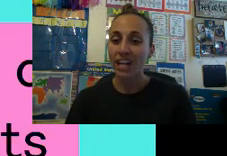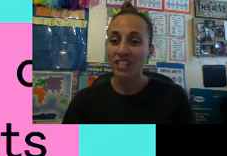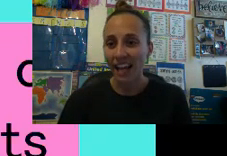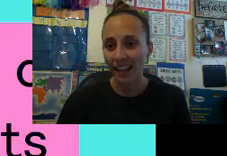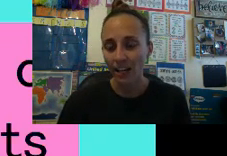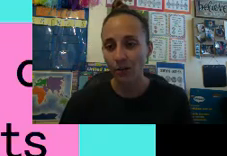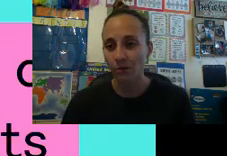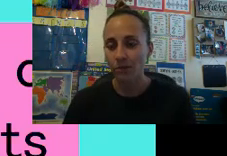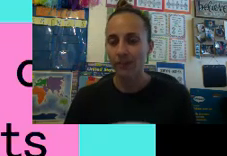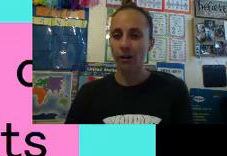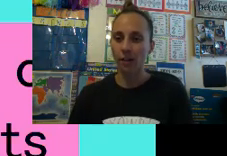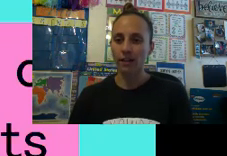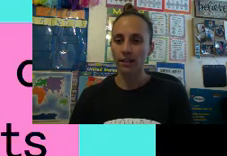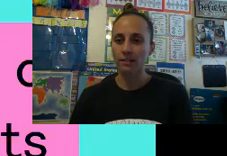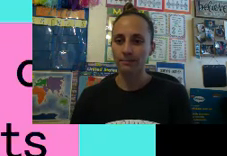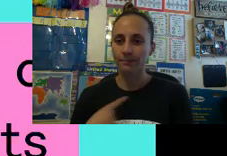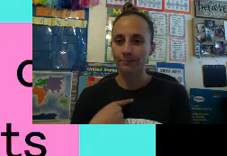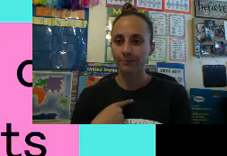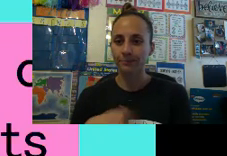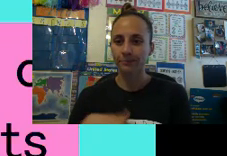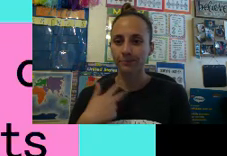I just said I like you. If I were to go like this,